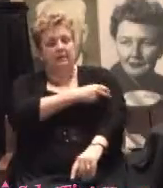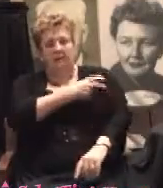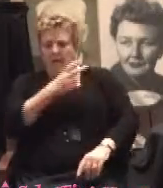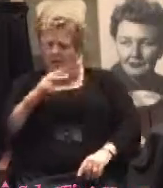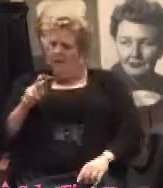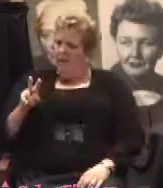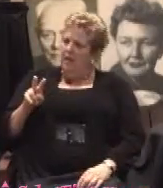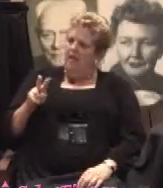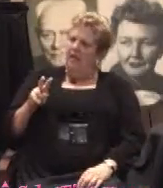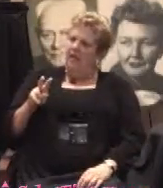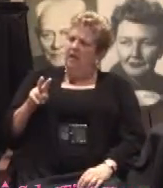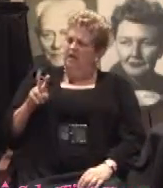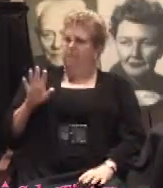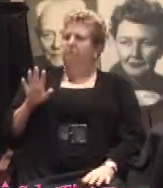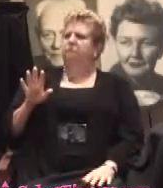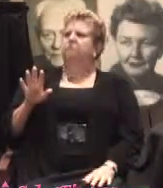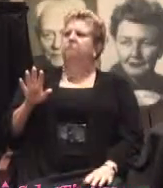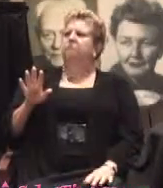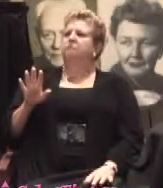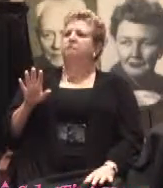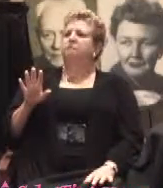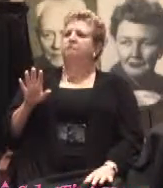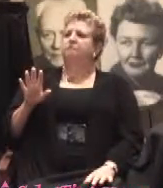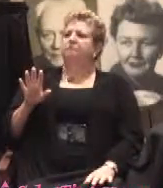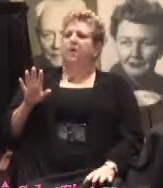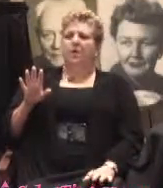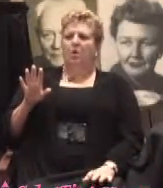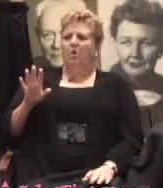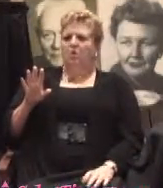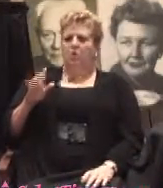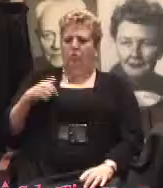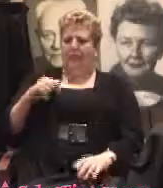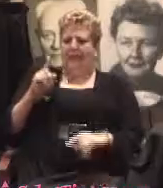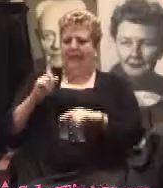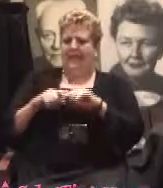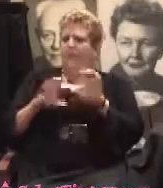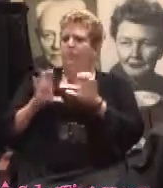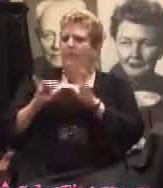totally seriously I said, oh, I can't do that. I'm busy.